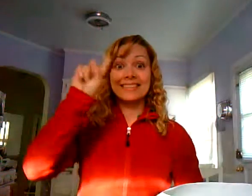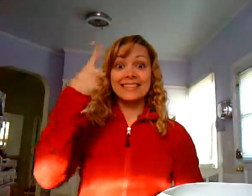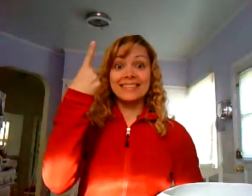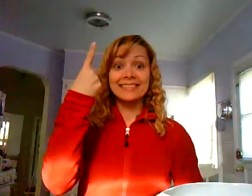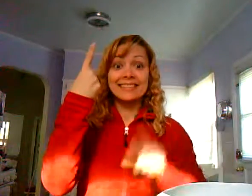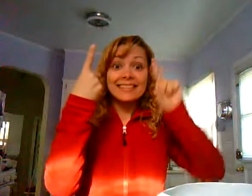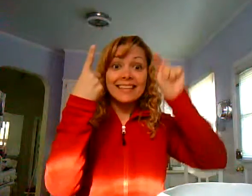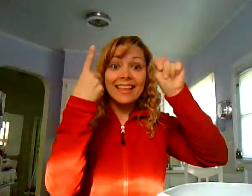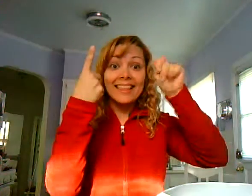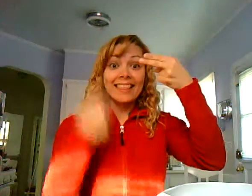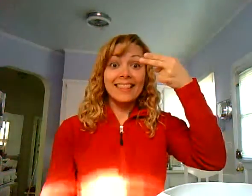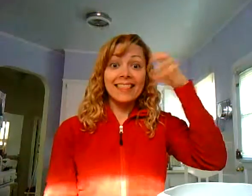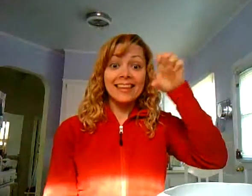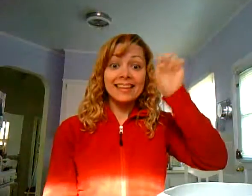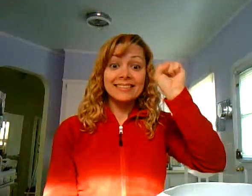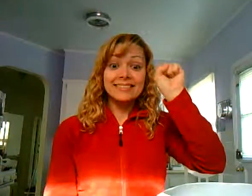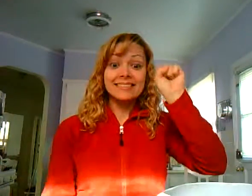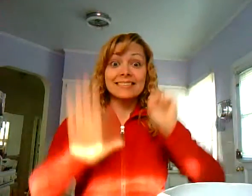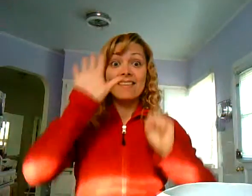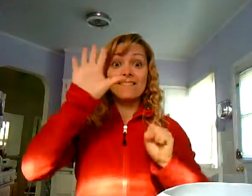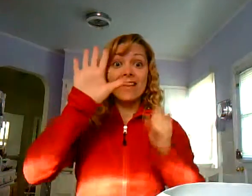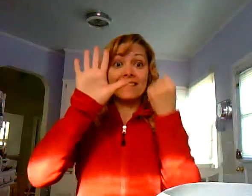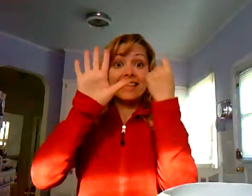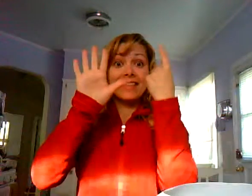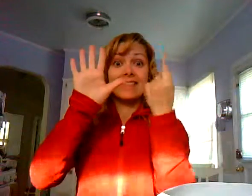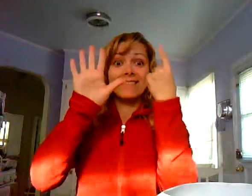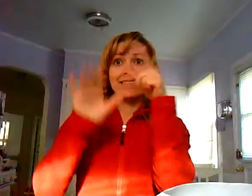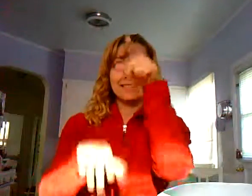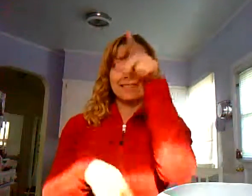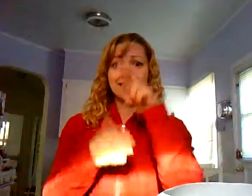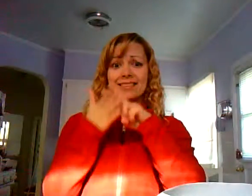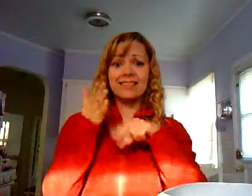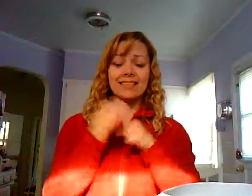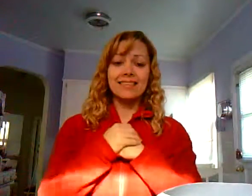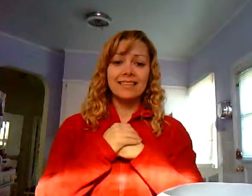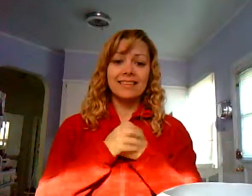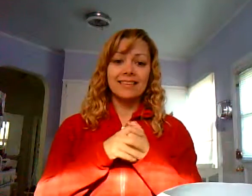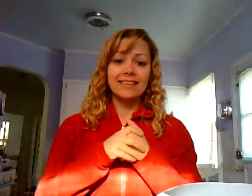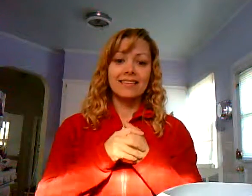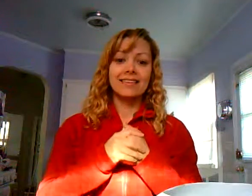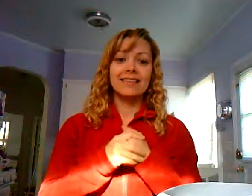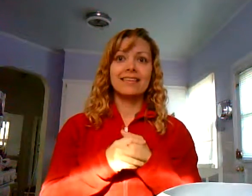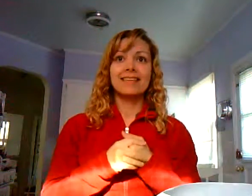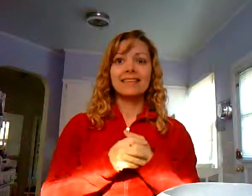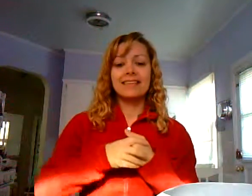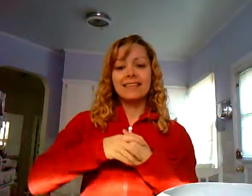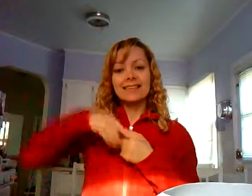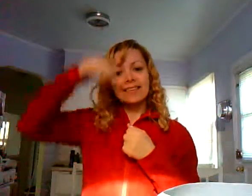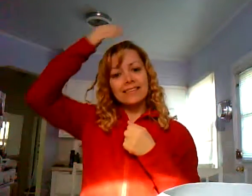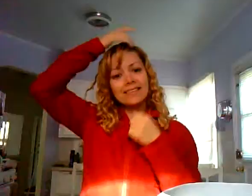1st Thessalonians chapter 5 verse 11 reads encourage one another